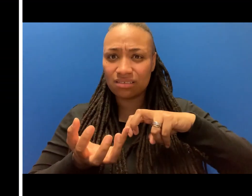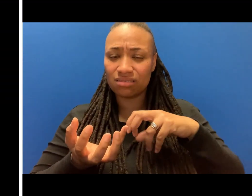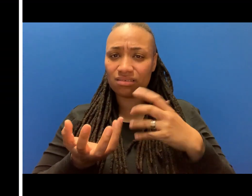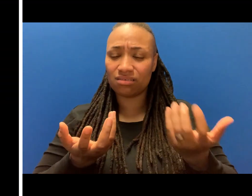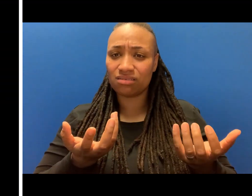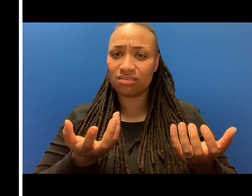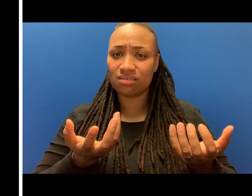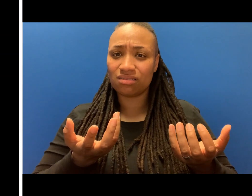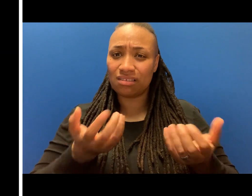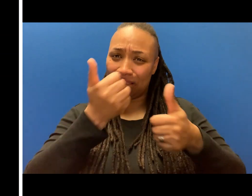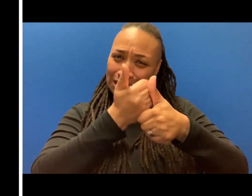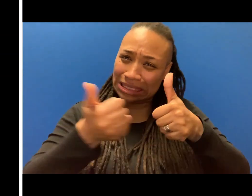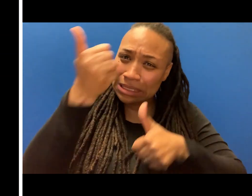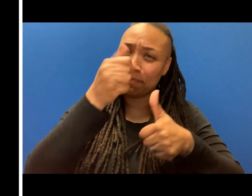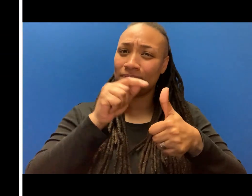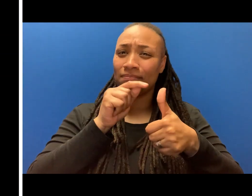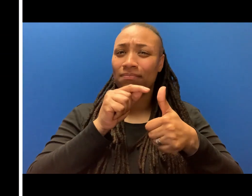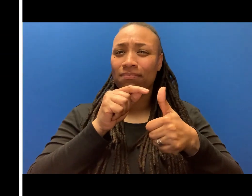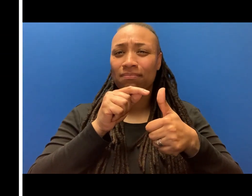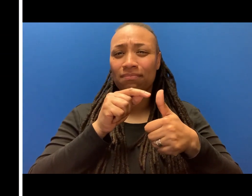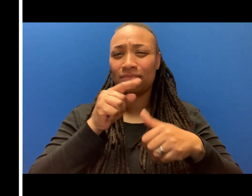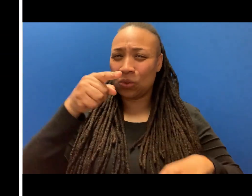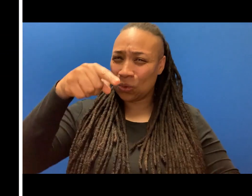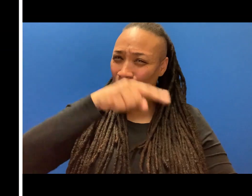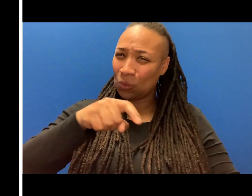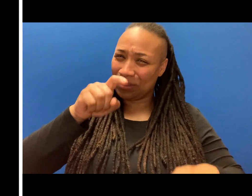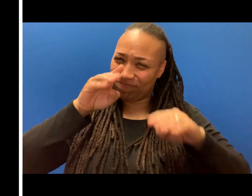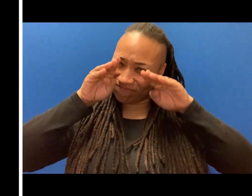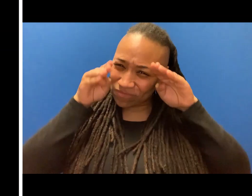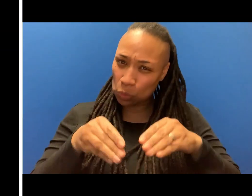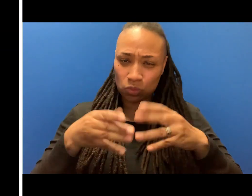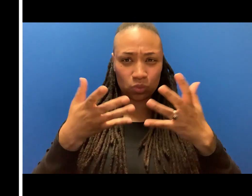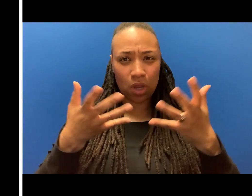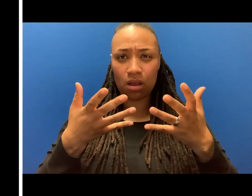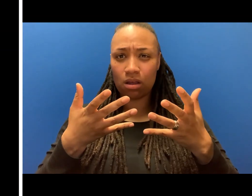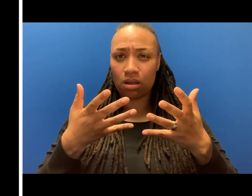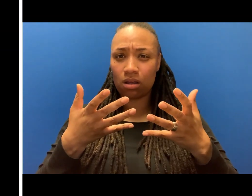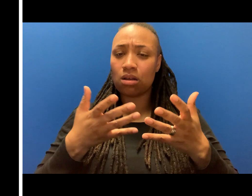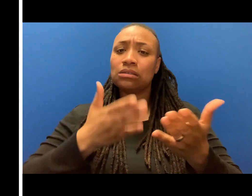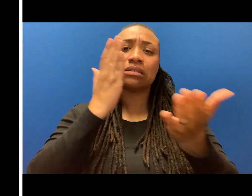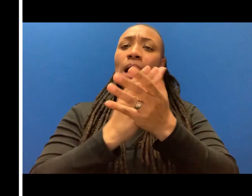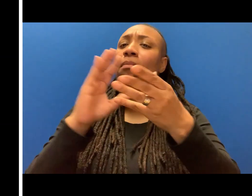system of white supremacist delusion. That's what you need to do. That's what